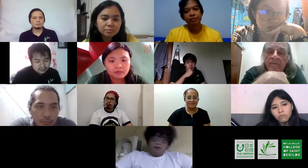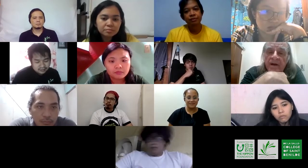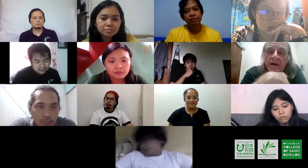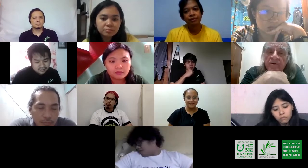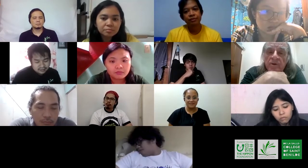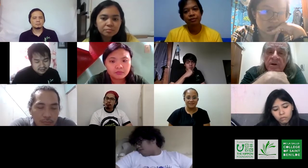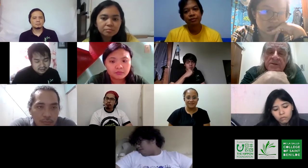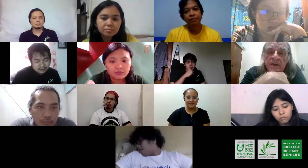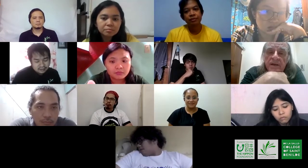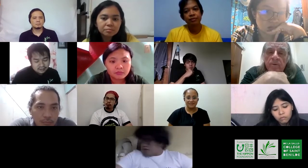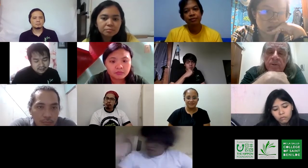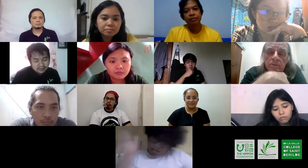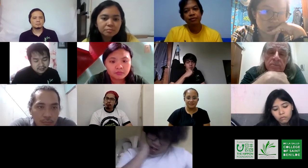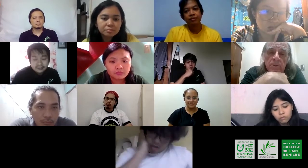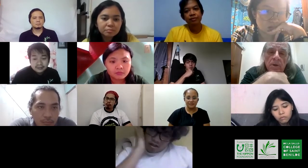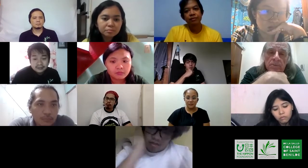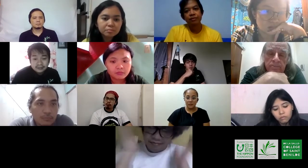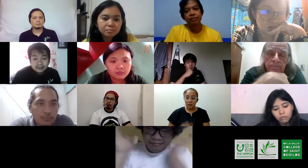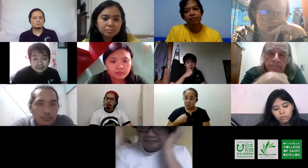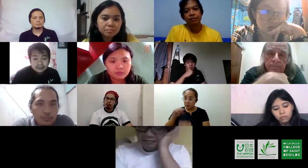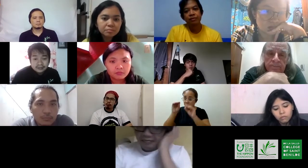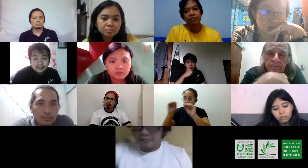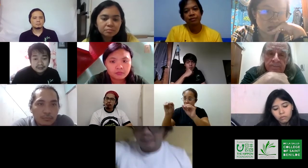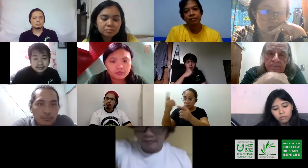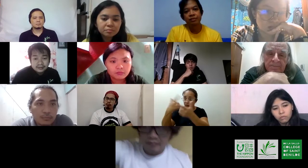So have I ever taught sign language? No.